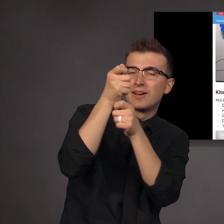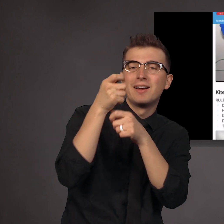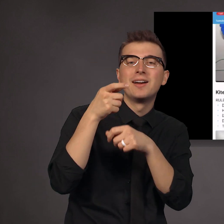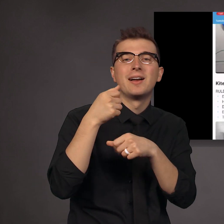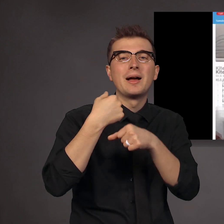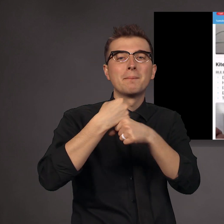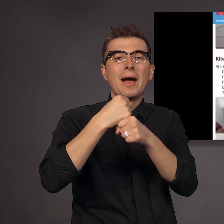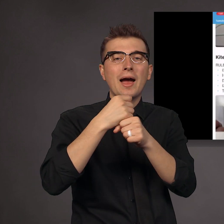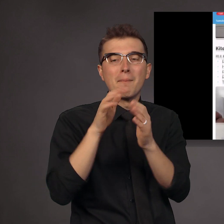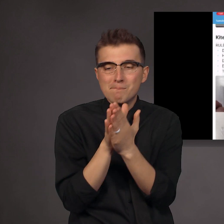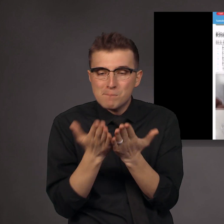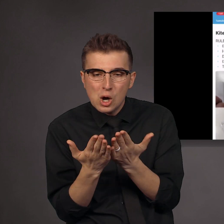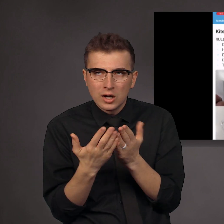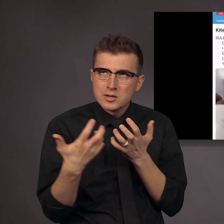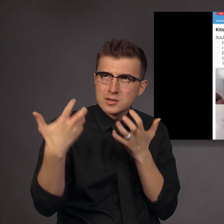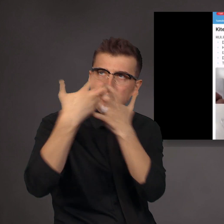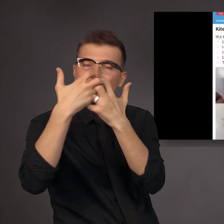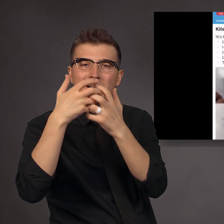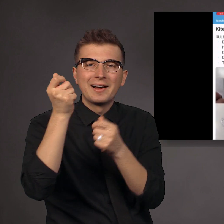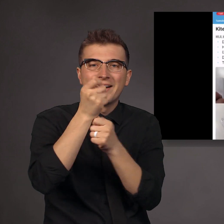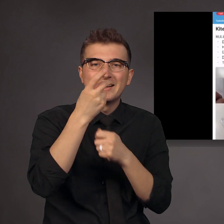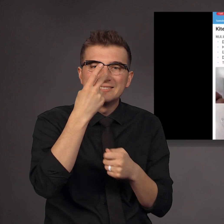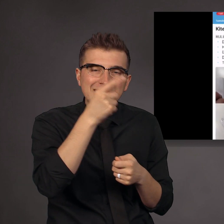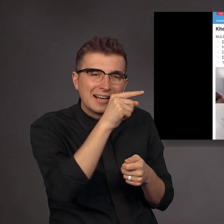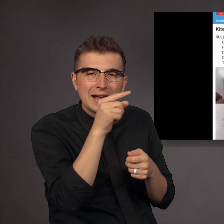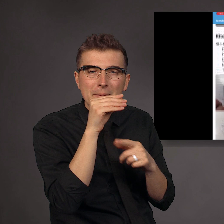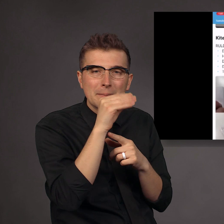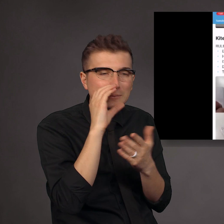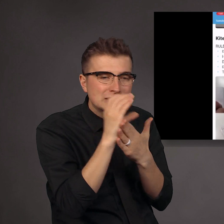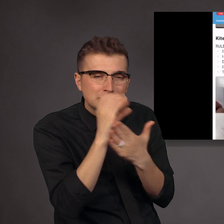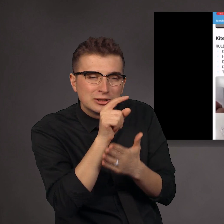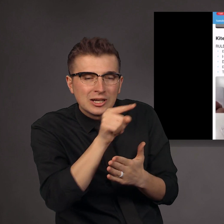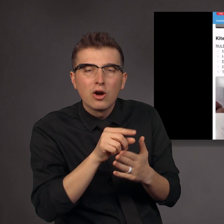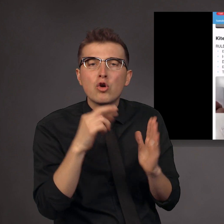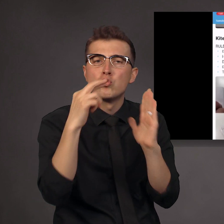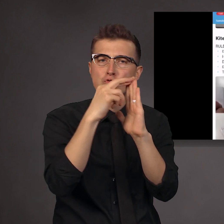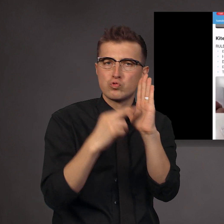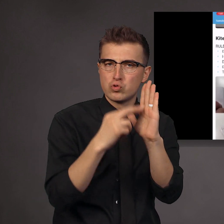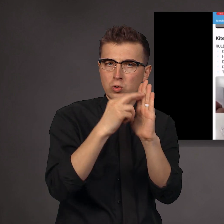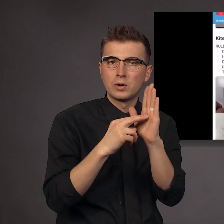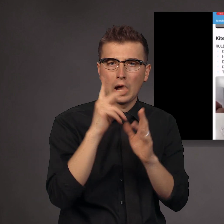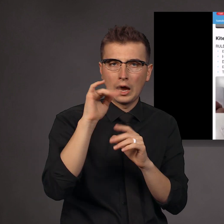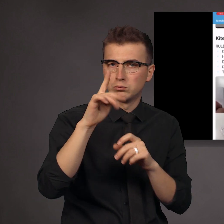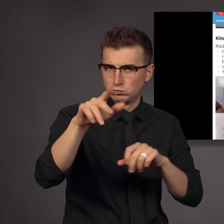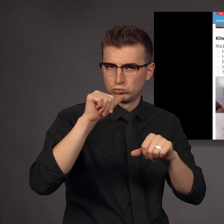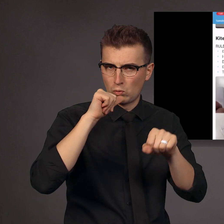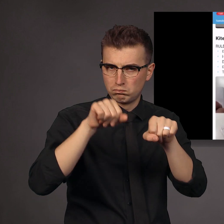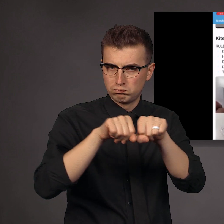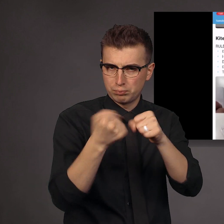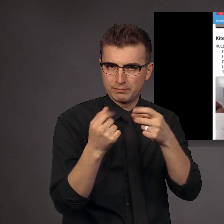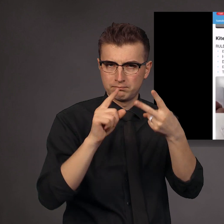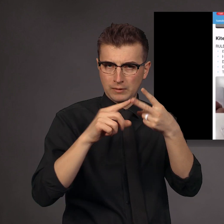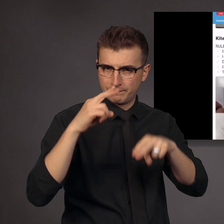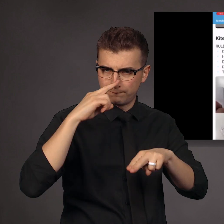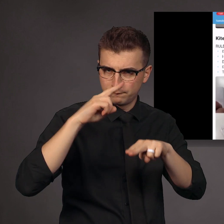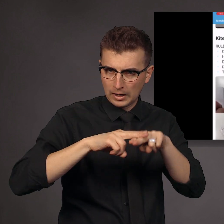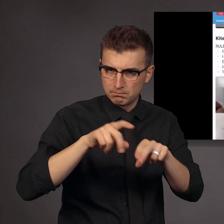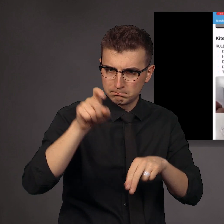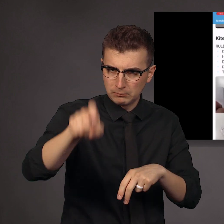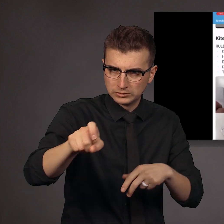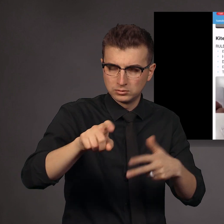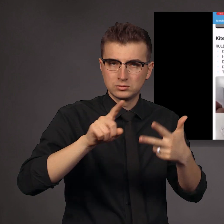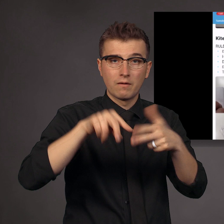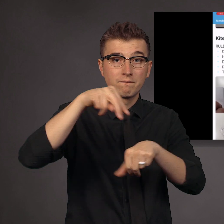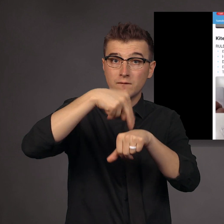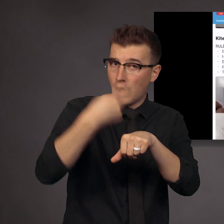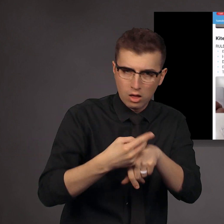created a rule book for it. Tiny, you can see the little thumbnail pictures here. But the rules on a kite: don't break it, have fun, don't fall, don't